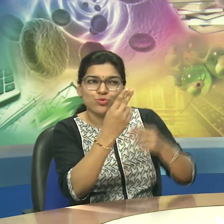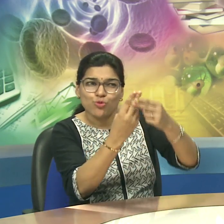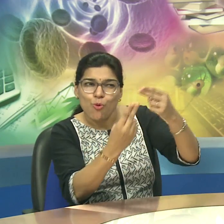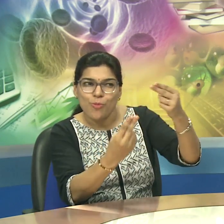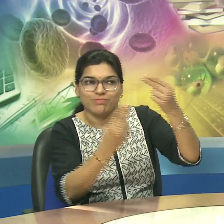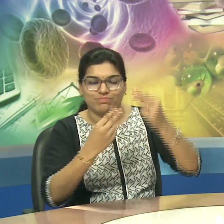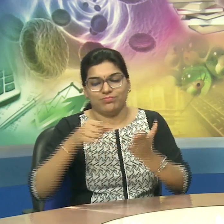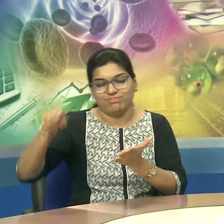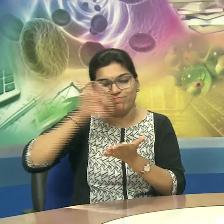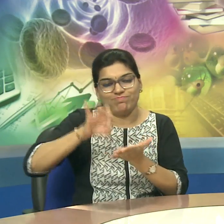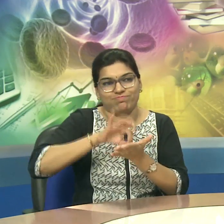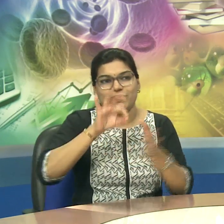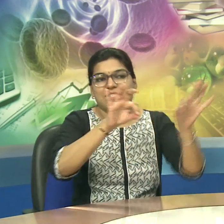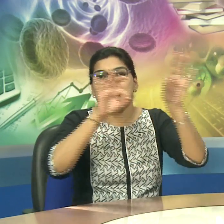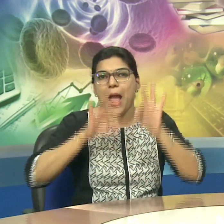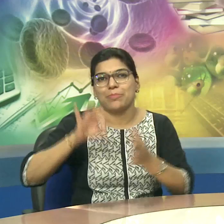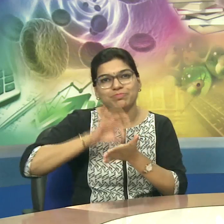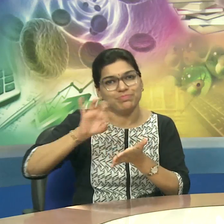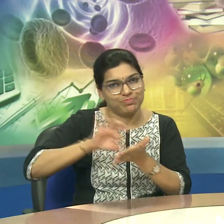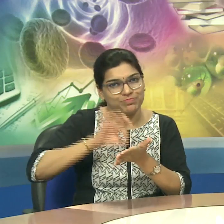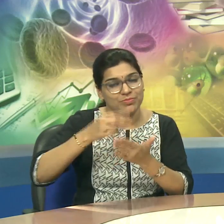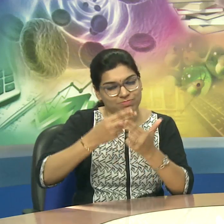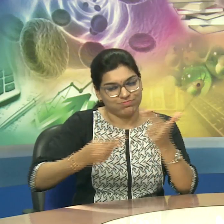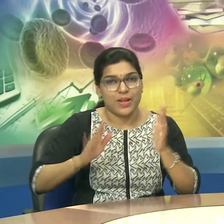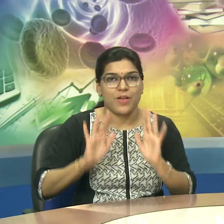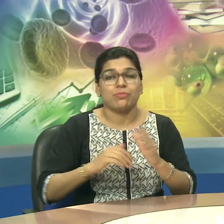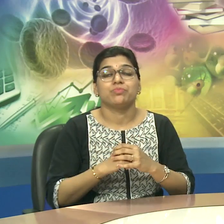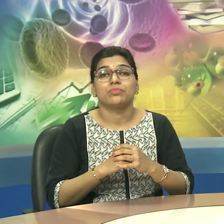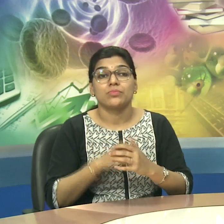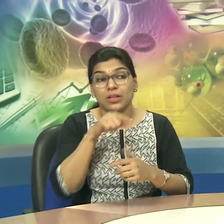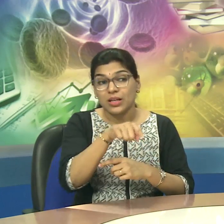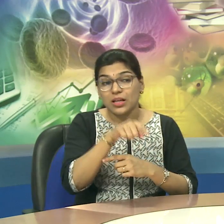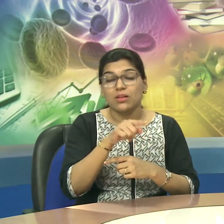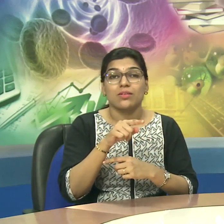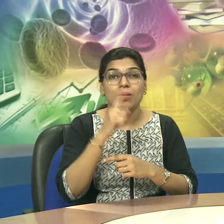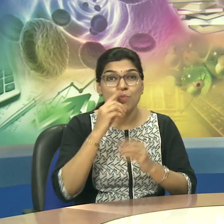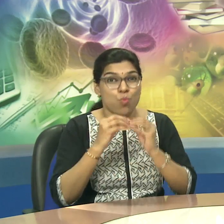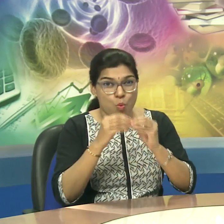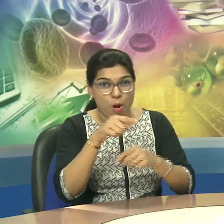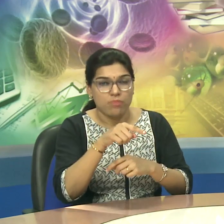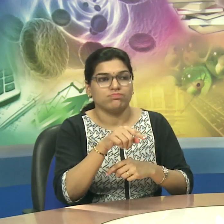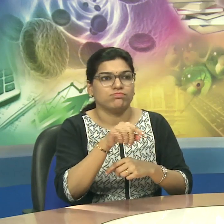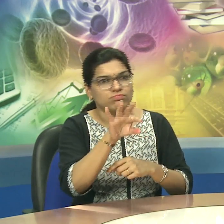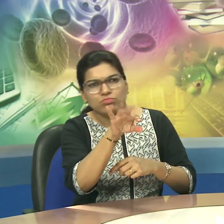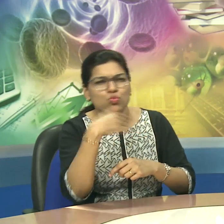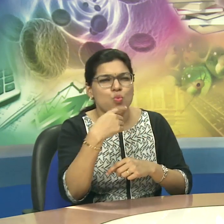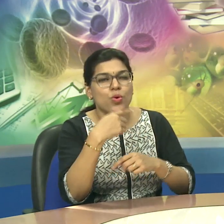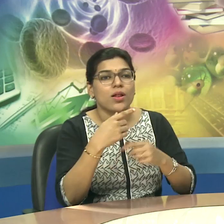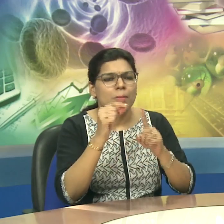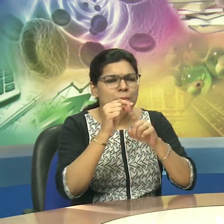aunt decides to keep a parrot as a pet. So, the author has written the story in a funny